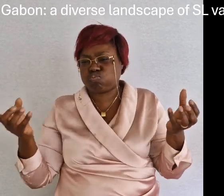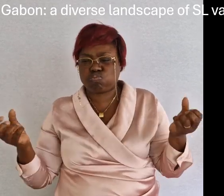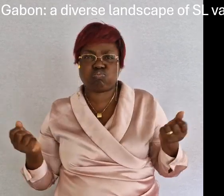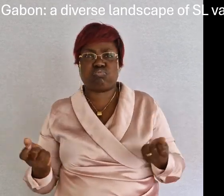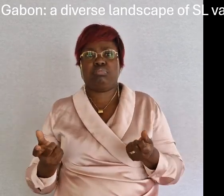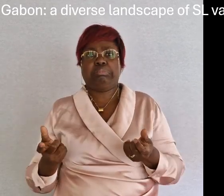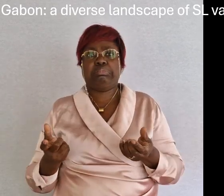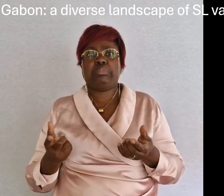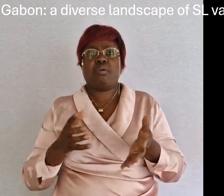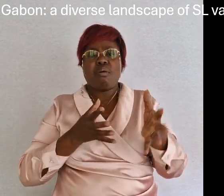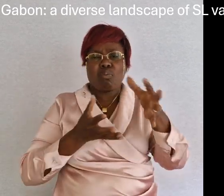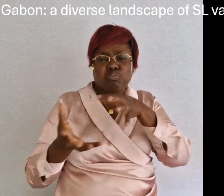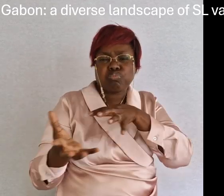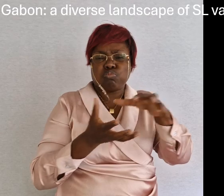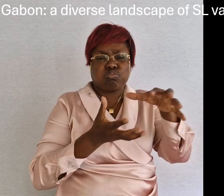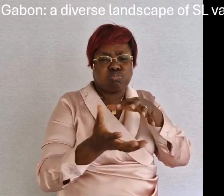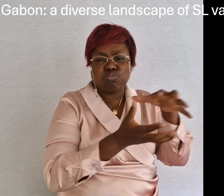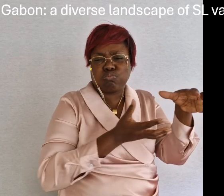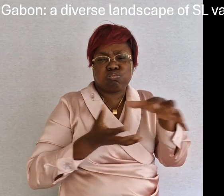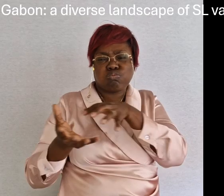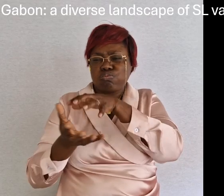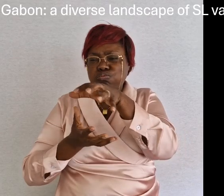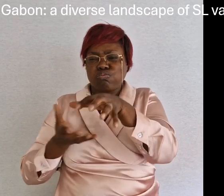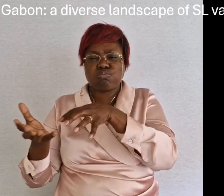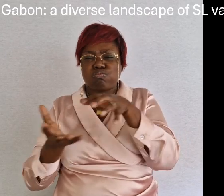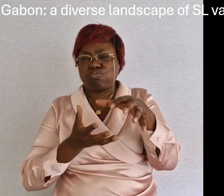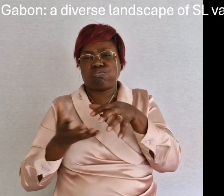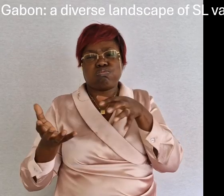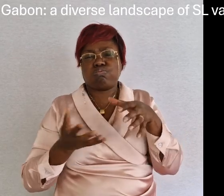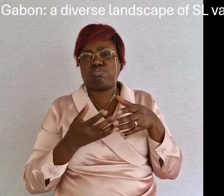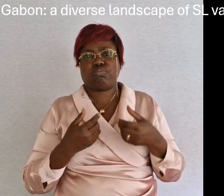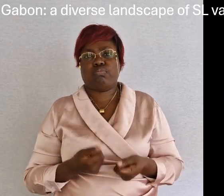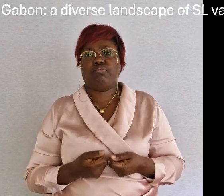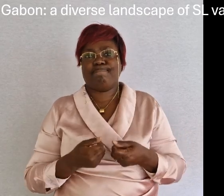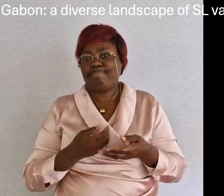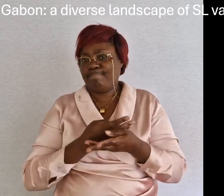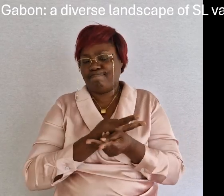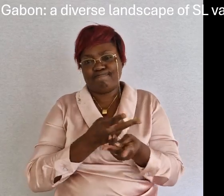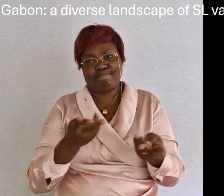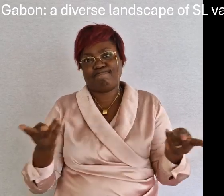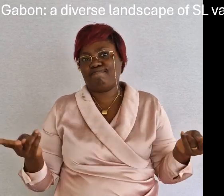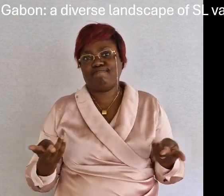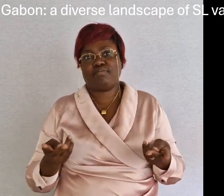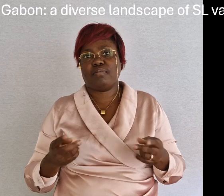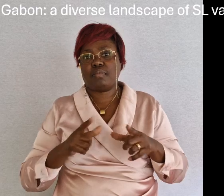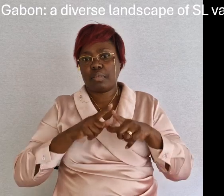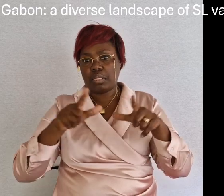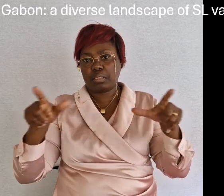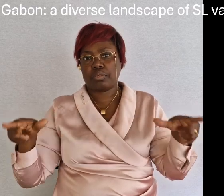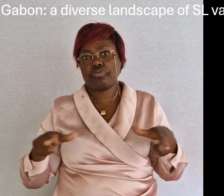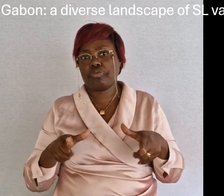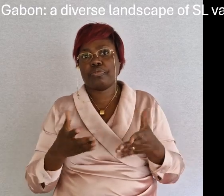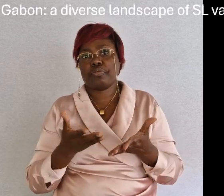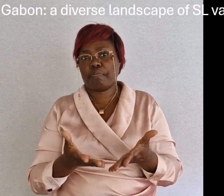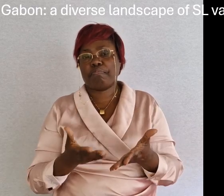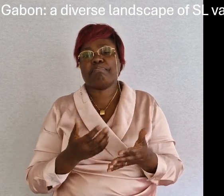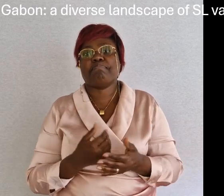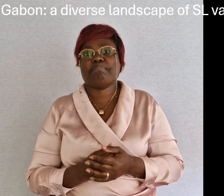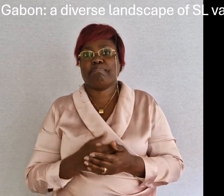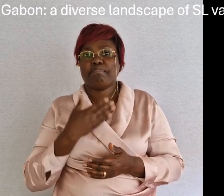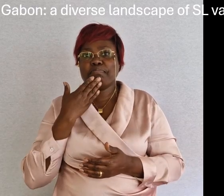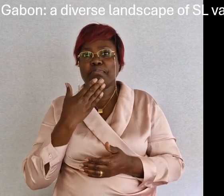problem. And as you can see, the situation in Gabon in terms of sign languages is highly